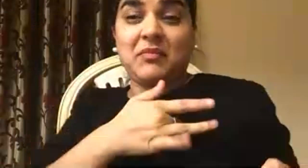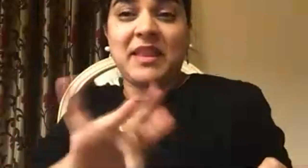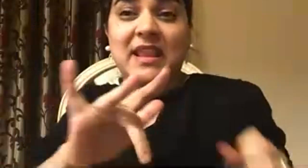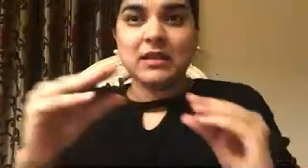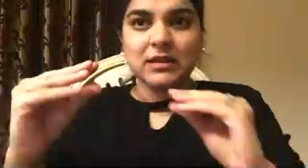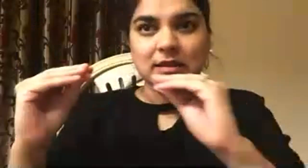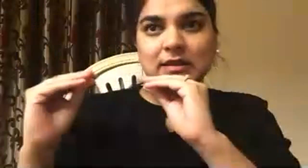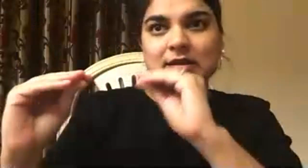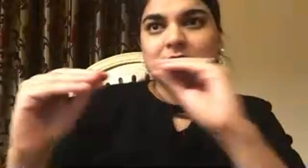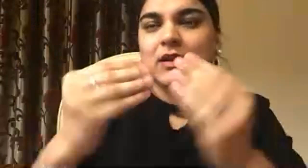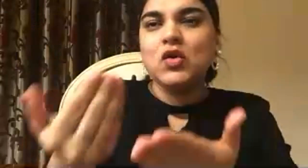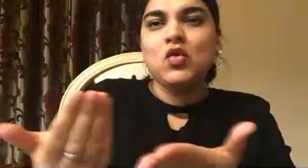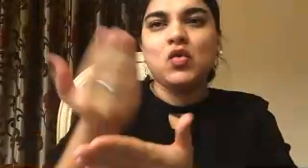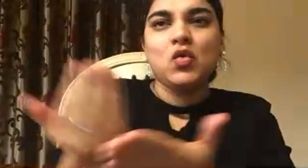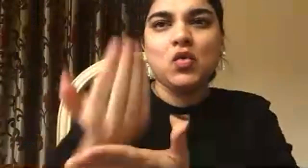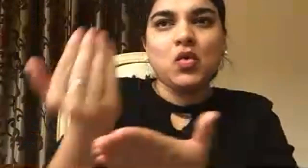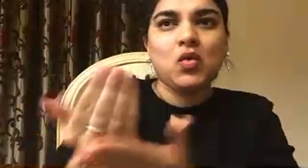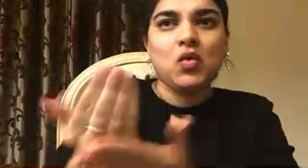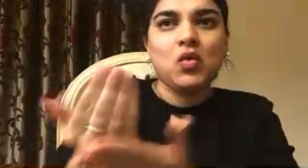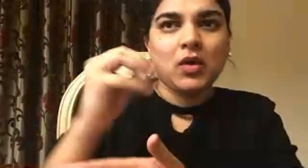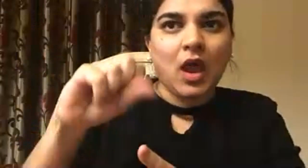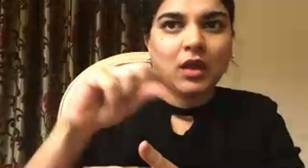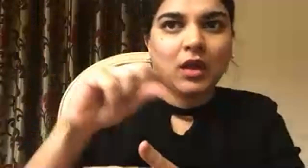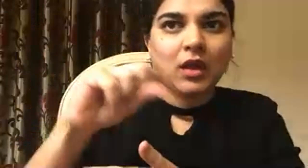Most of those workshops tend to teach new